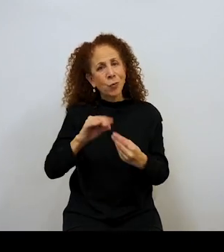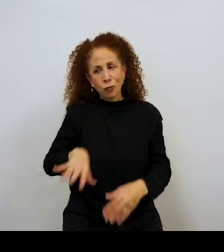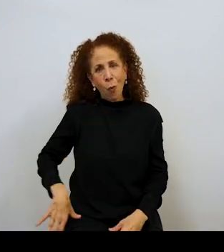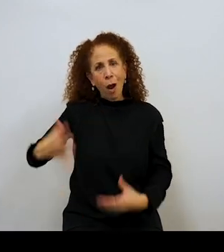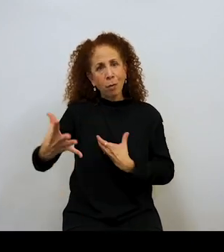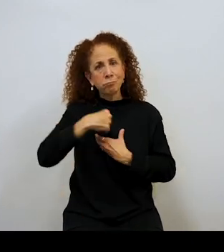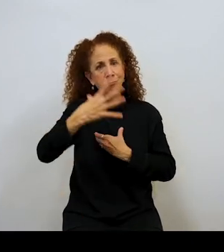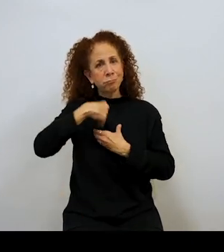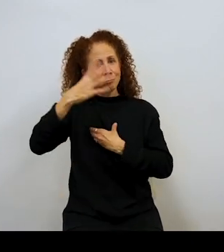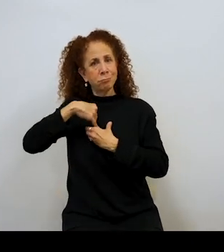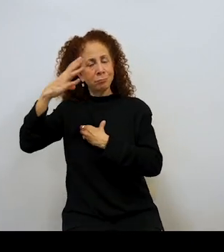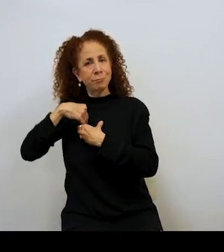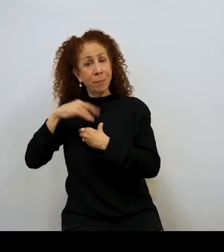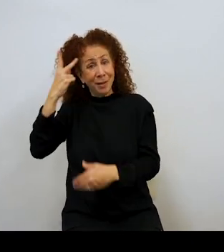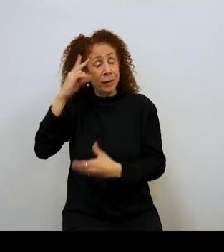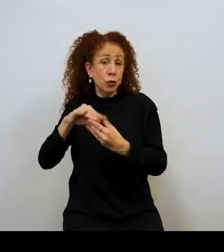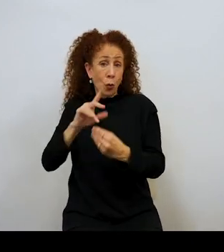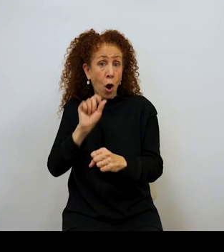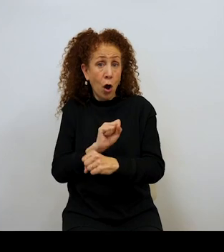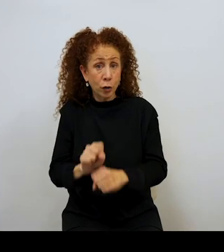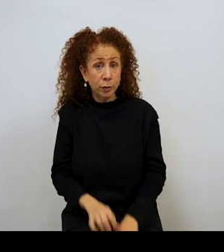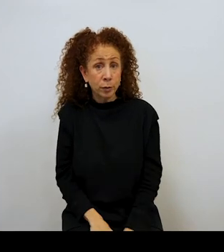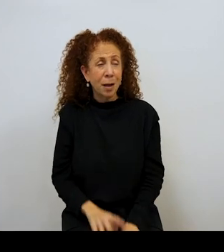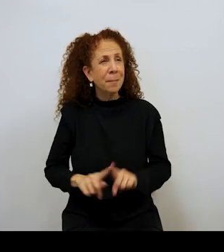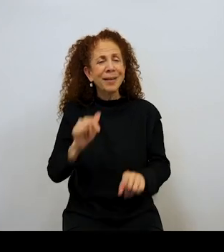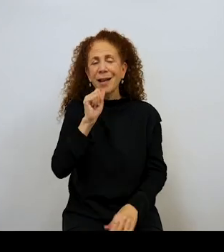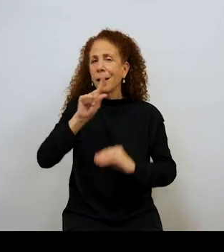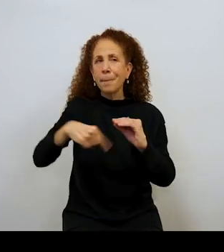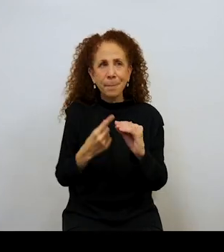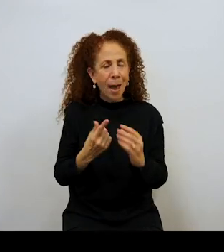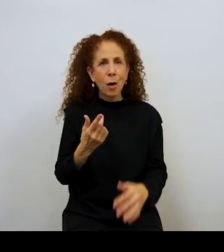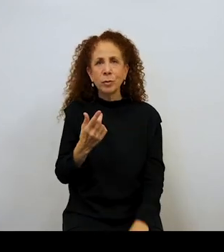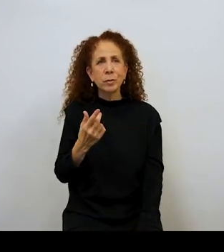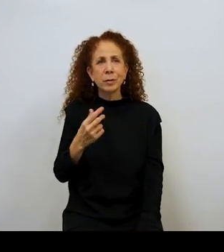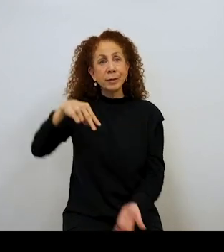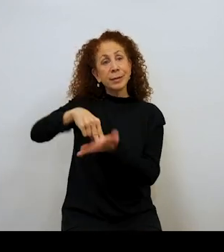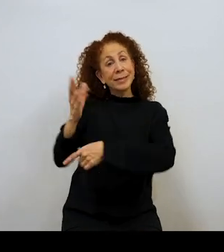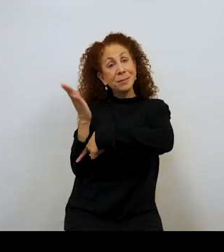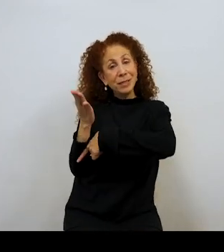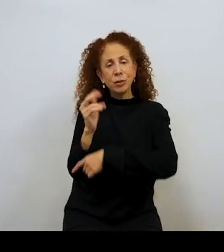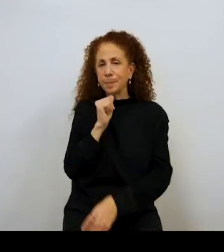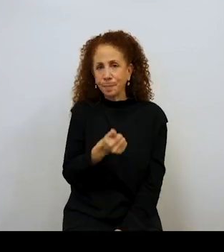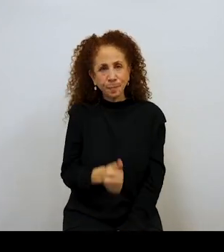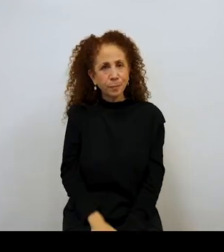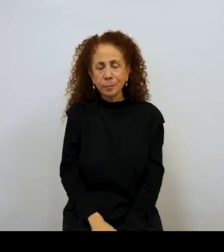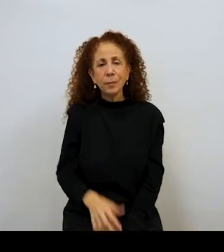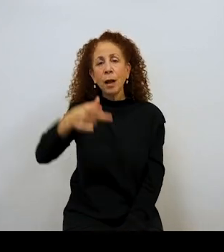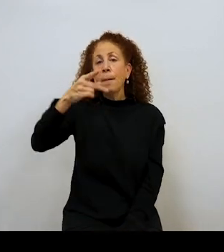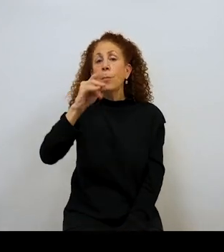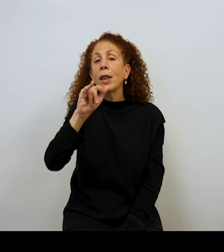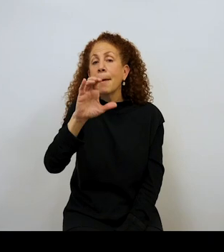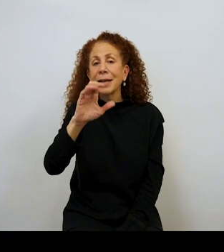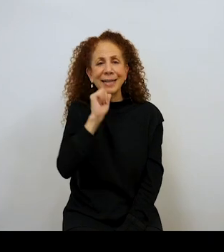childhood. Mm-hmm. They are political stories, mm-hmm. but it's not about stump speeches. It's not a polemic.